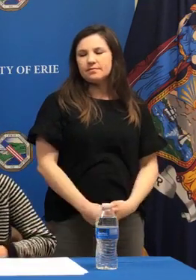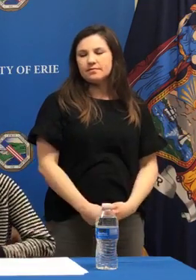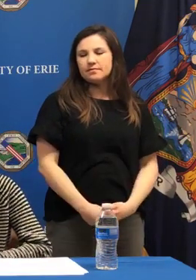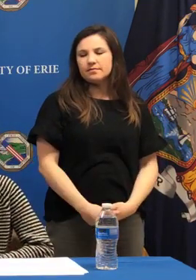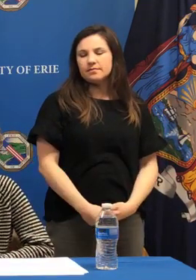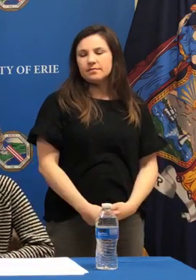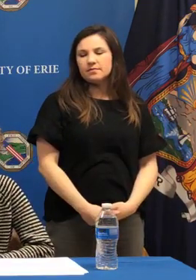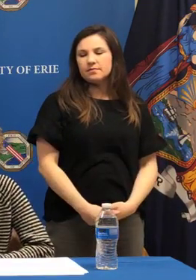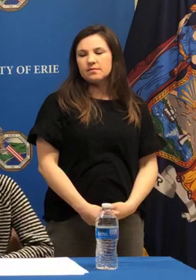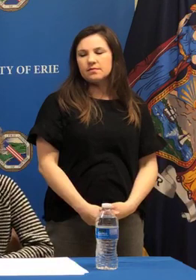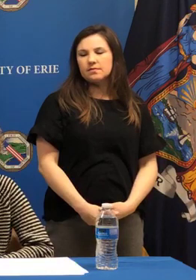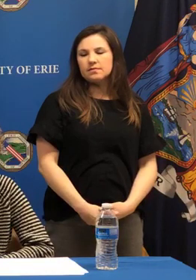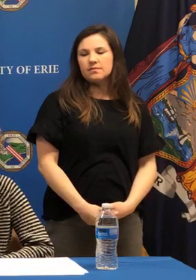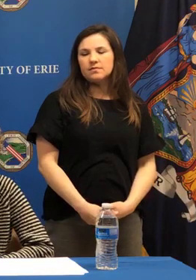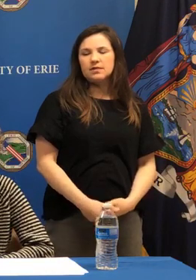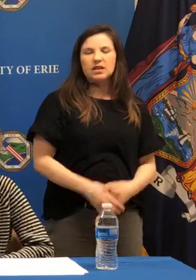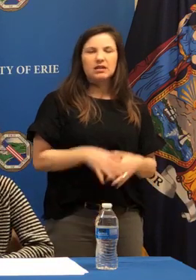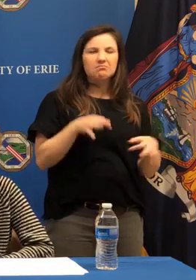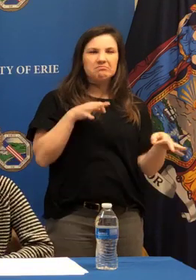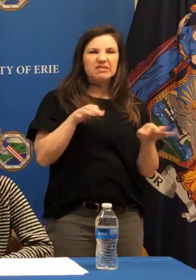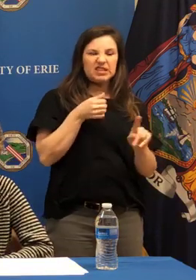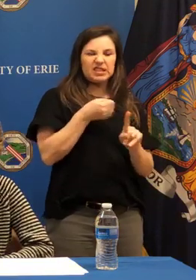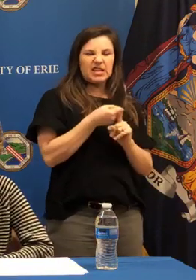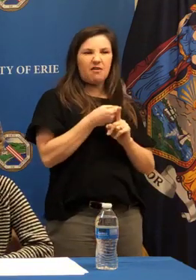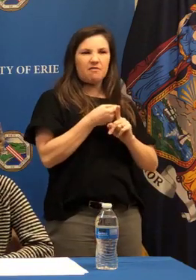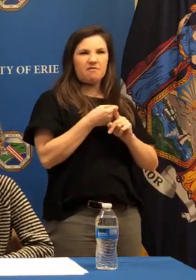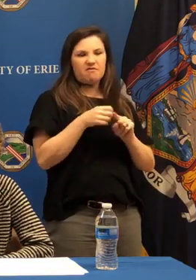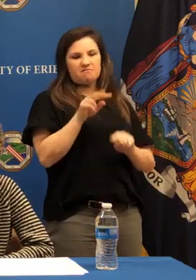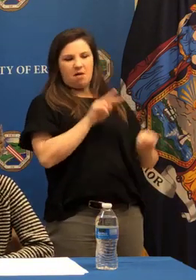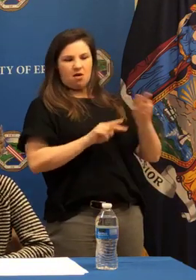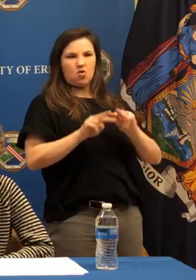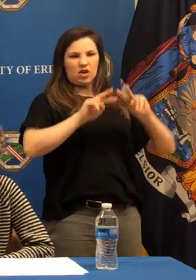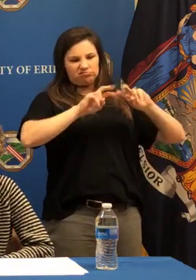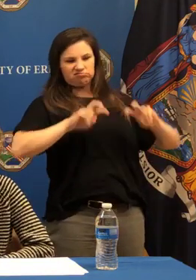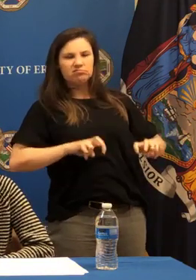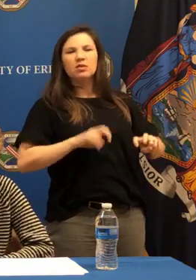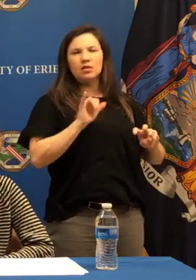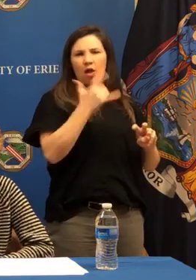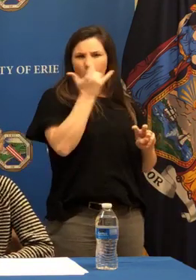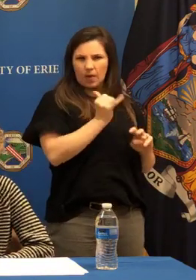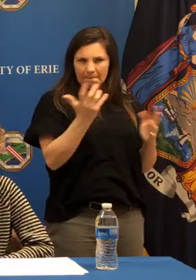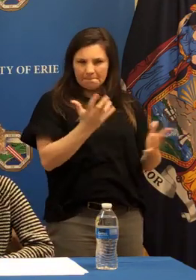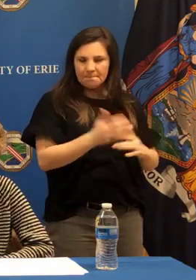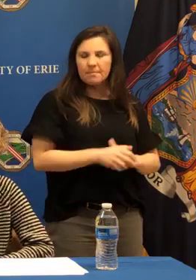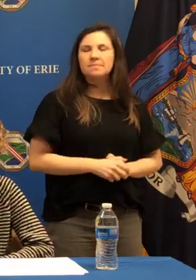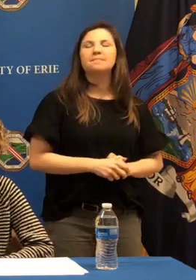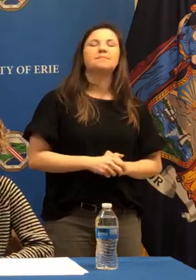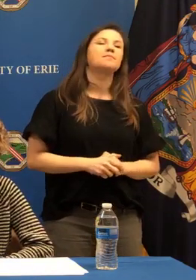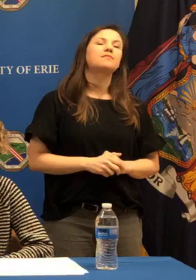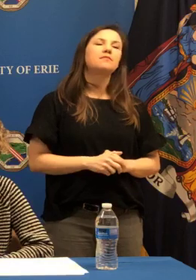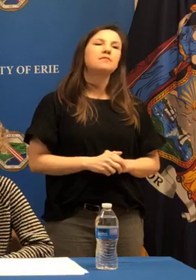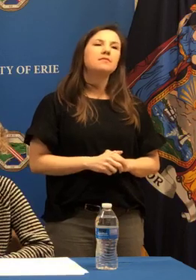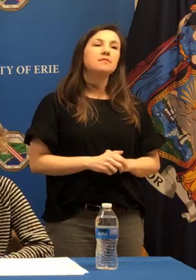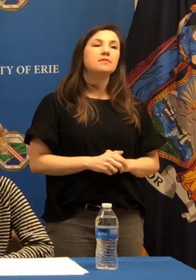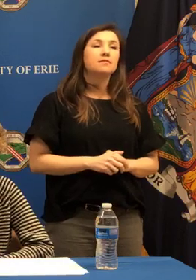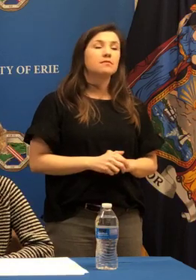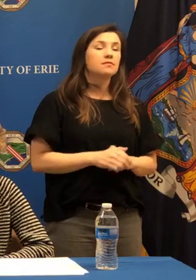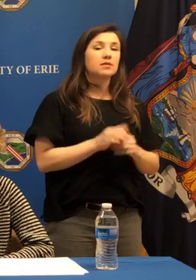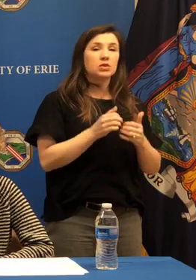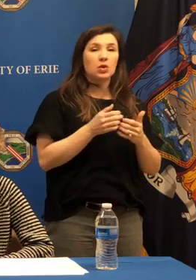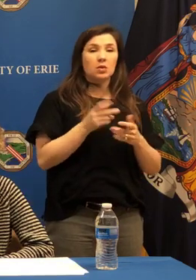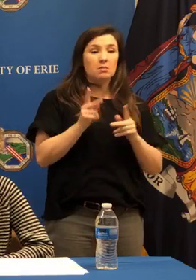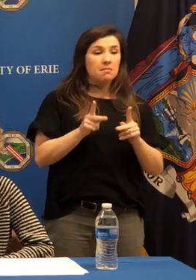So I just want to talk about self-monitoring, what that looks like. So what we're asking people that we're following